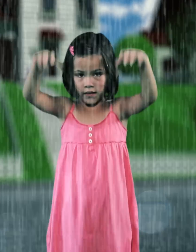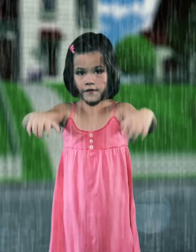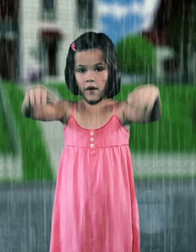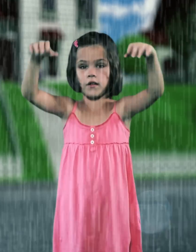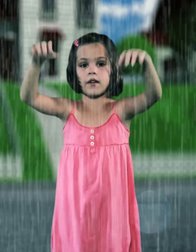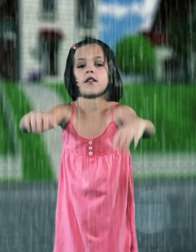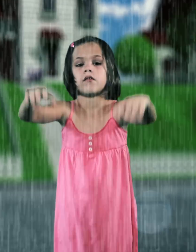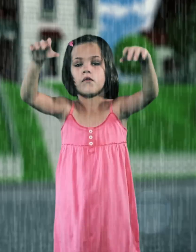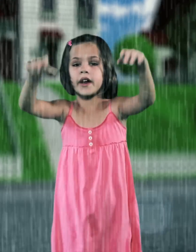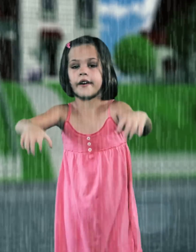rainfall.